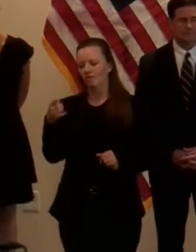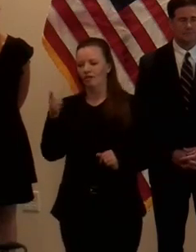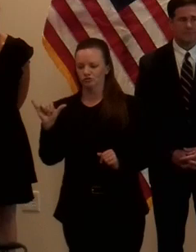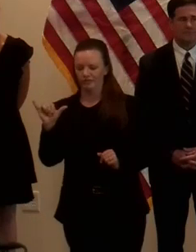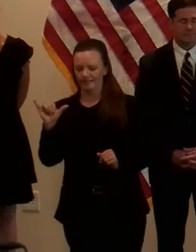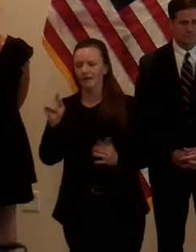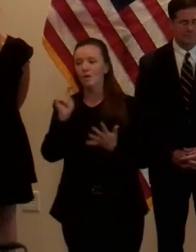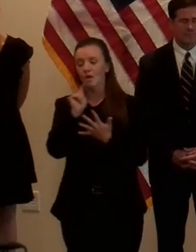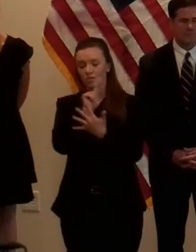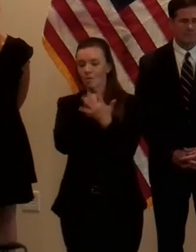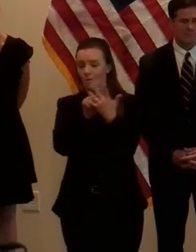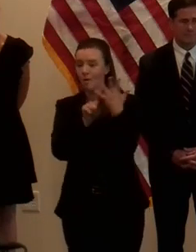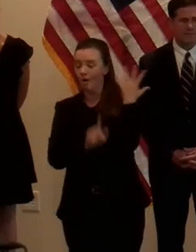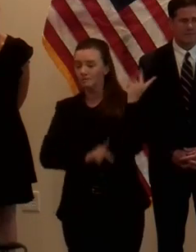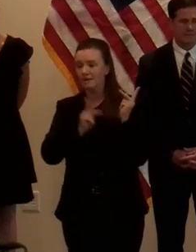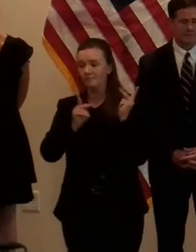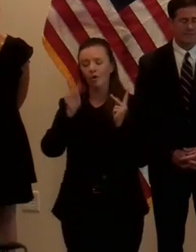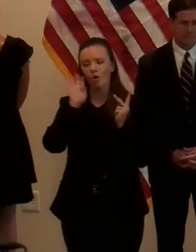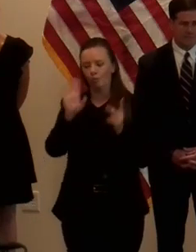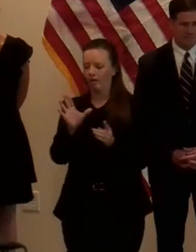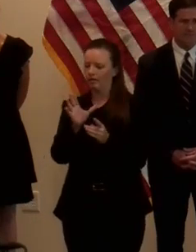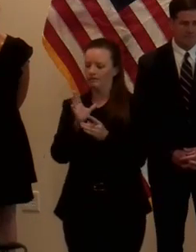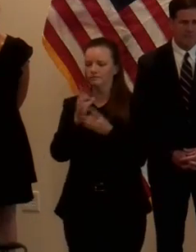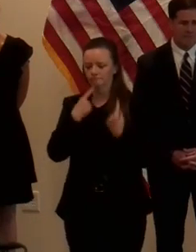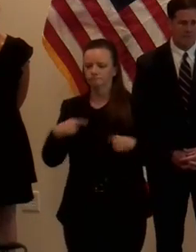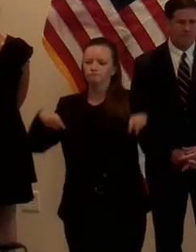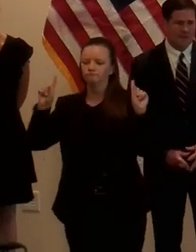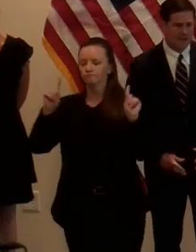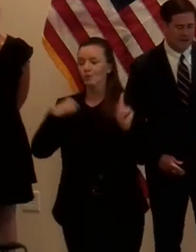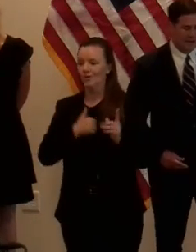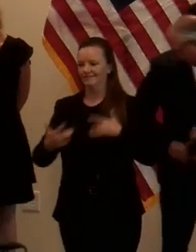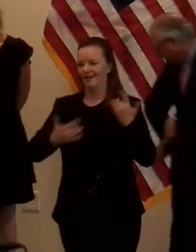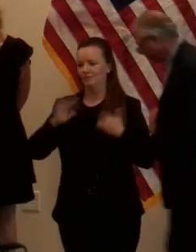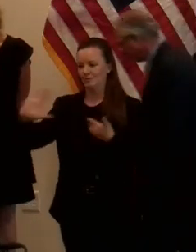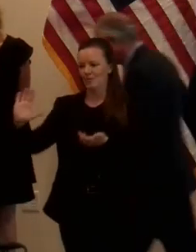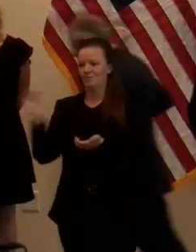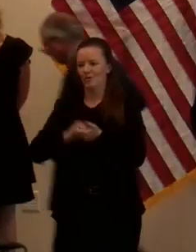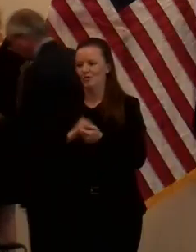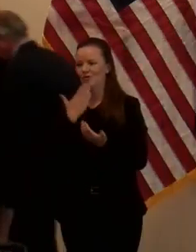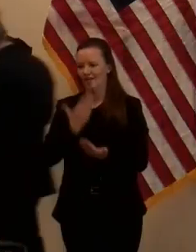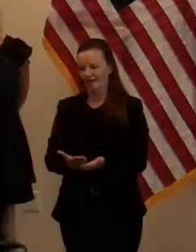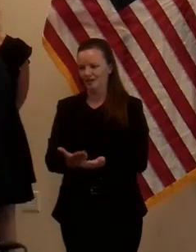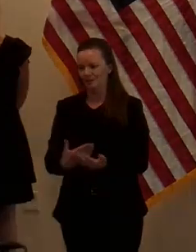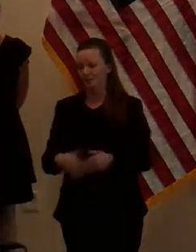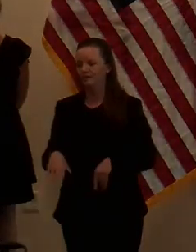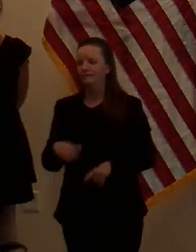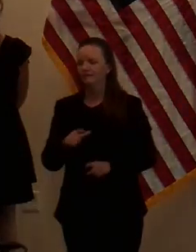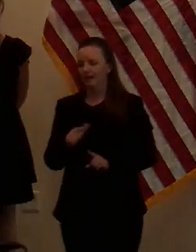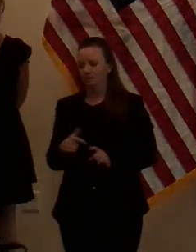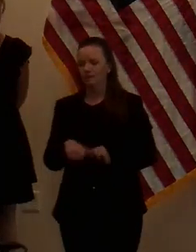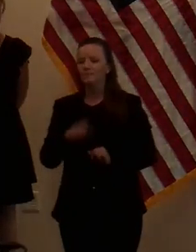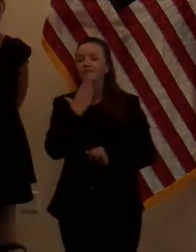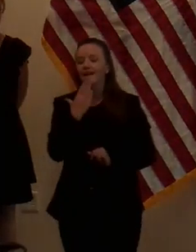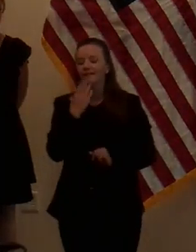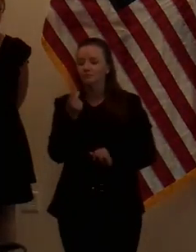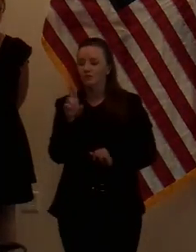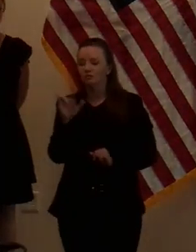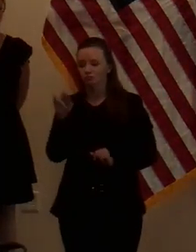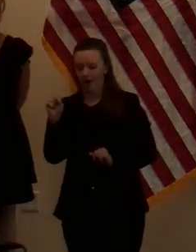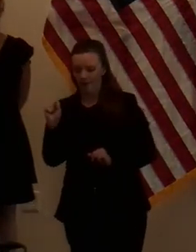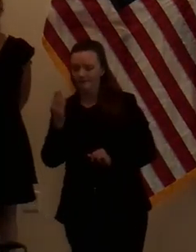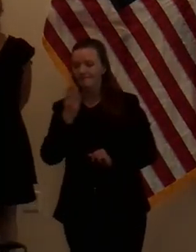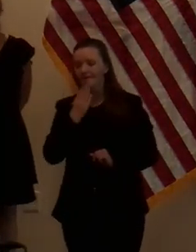you, Governor, and we couldn't be more excited to be your partner. Thank you. Thanks very much, Dr. Robbins, and thank you for